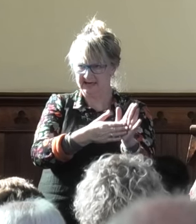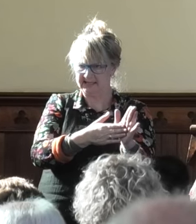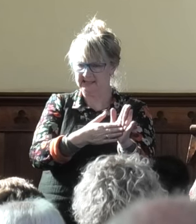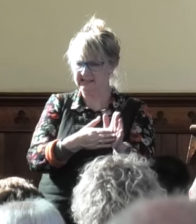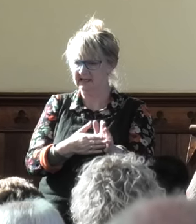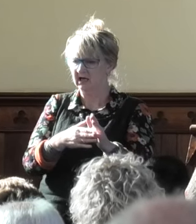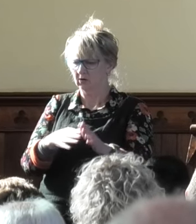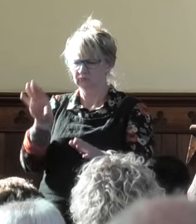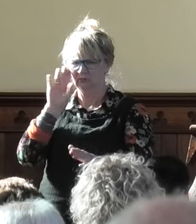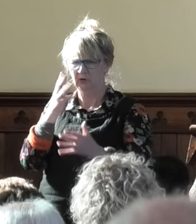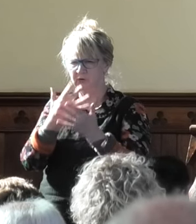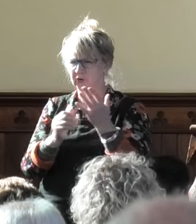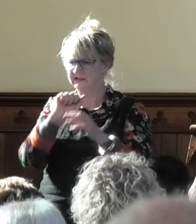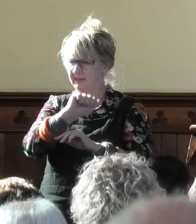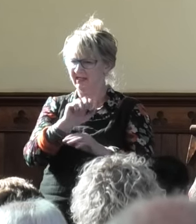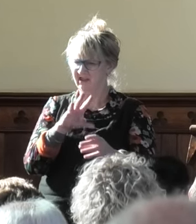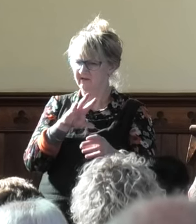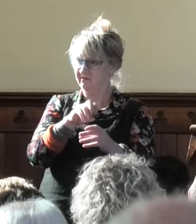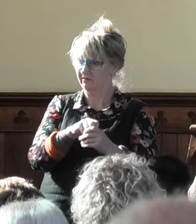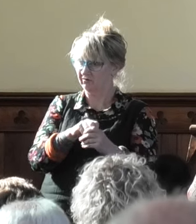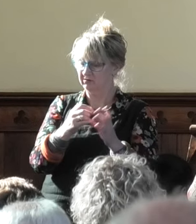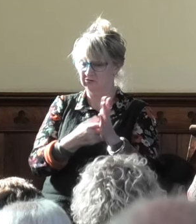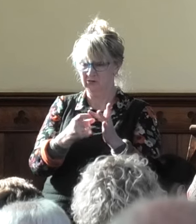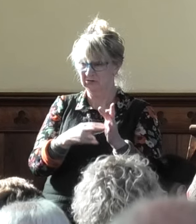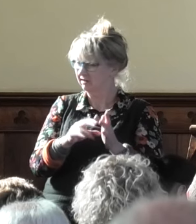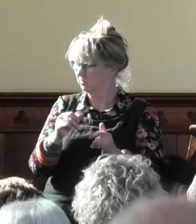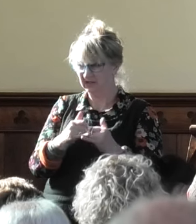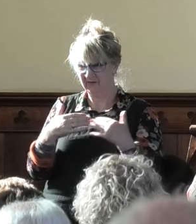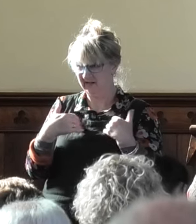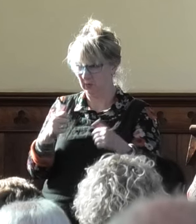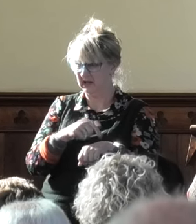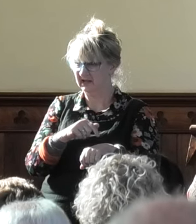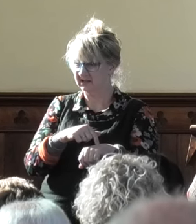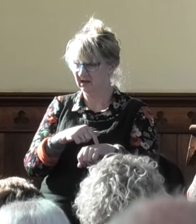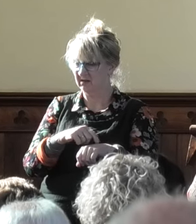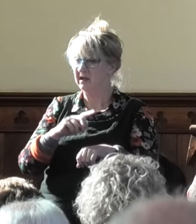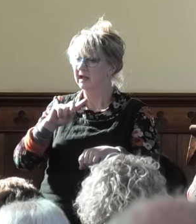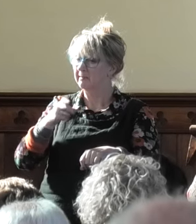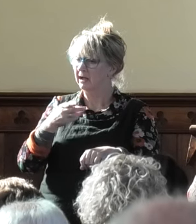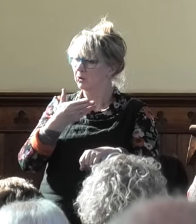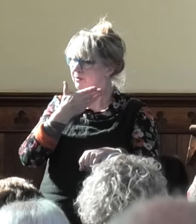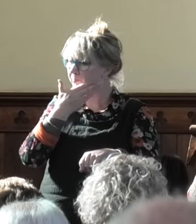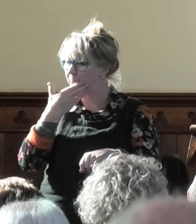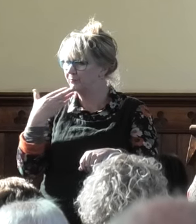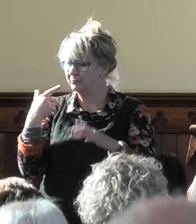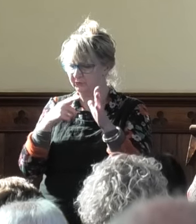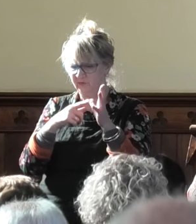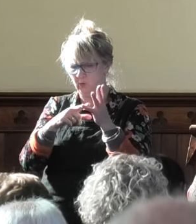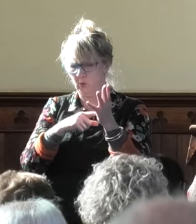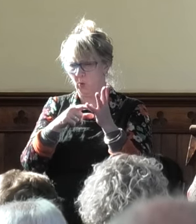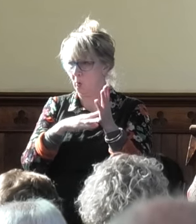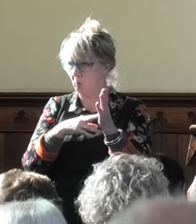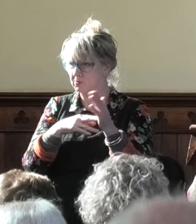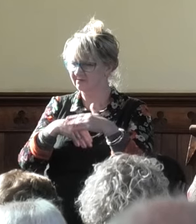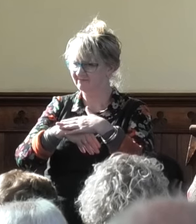We've heard some stories of their engagement there, and even though Rinska was not particularly well on a beautiful autumnal day, she insisted